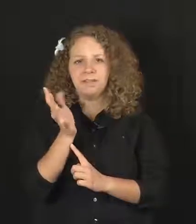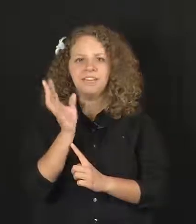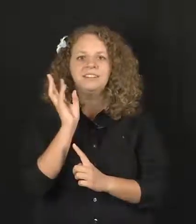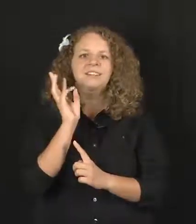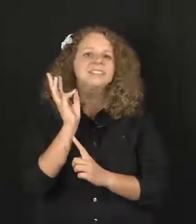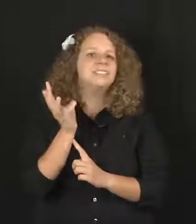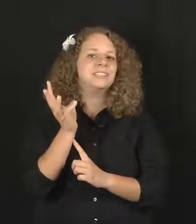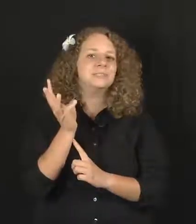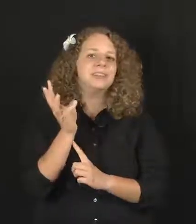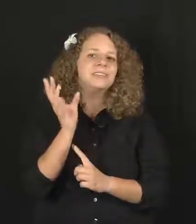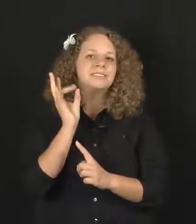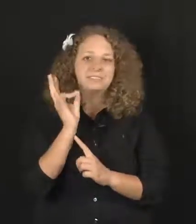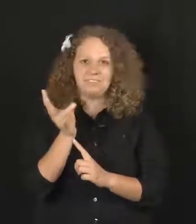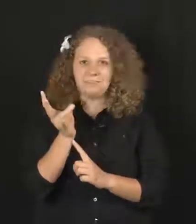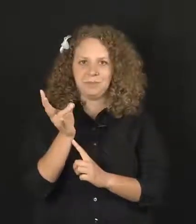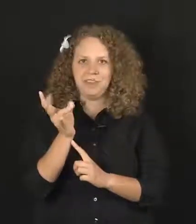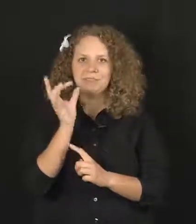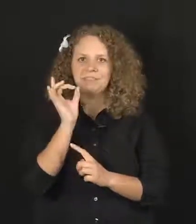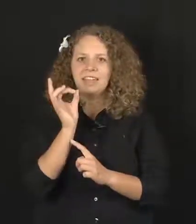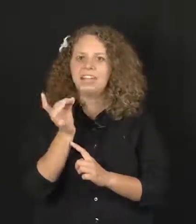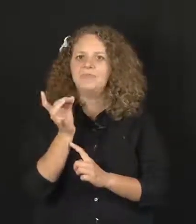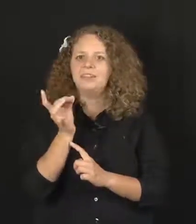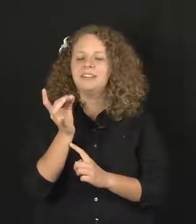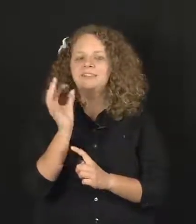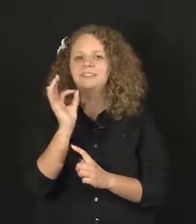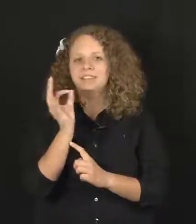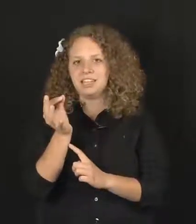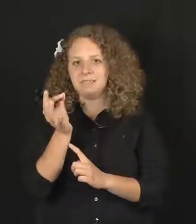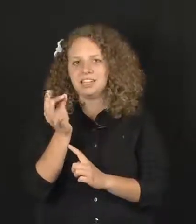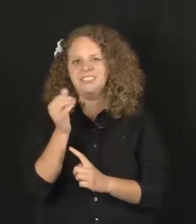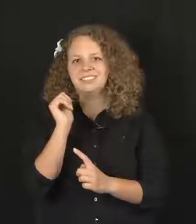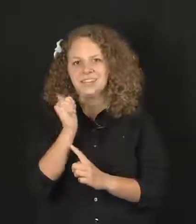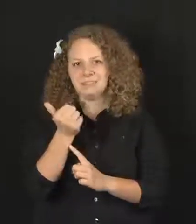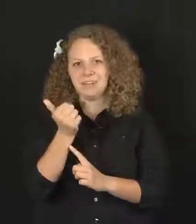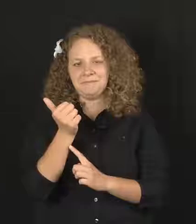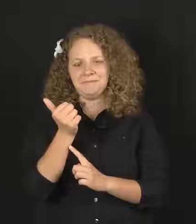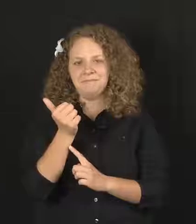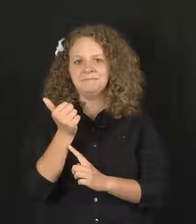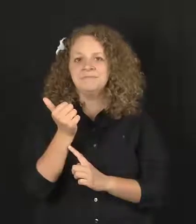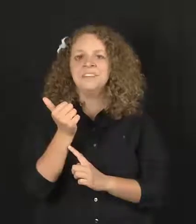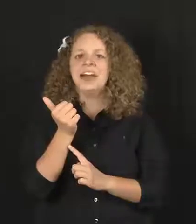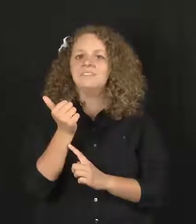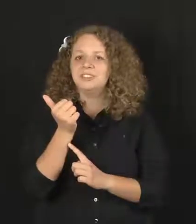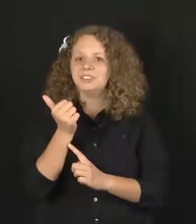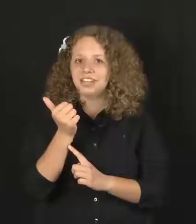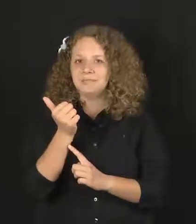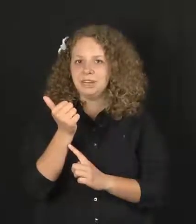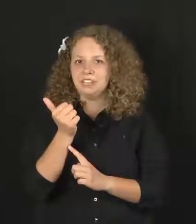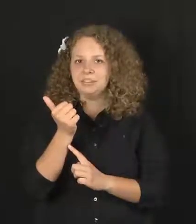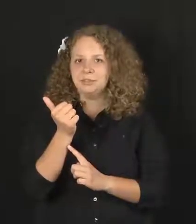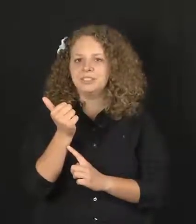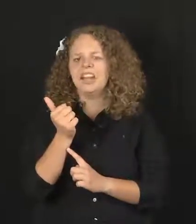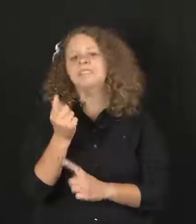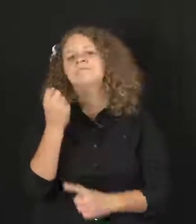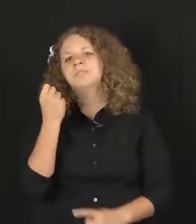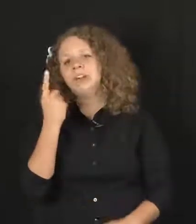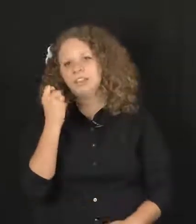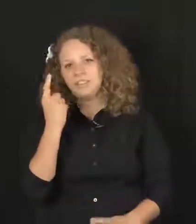minute, 6 minute, 7 minute, 8 minute, 9 minute, 10 minute. After 10 minutes, you will sign